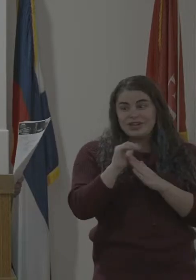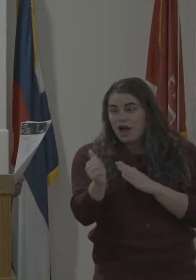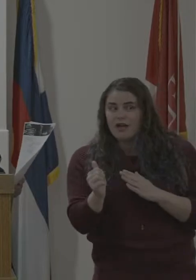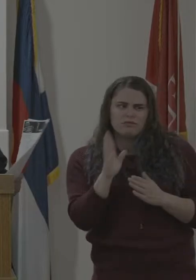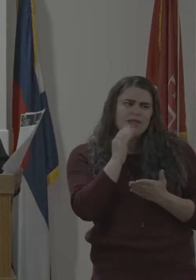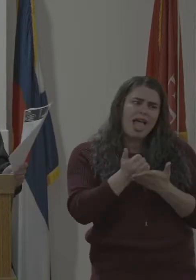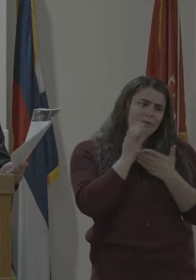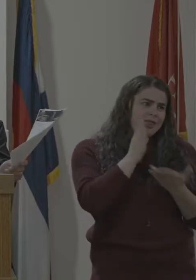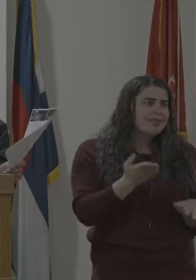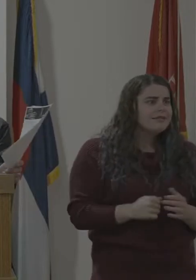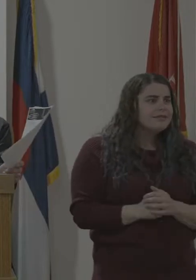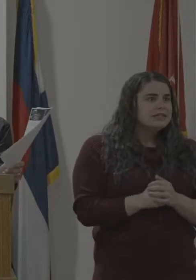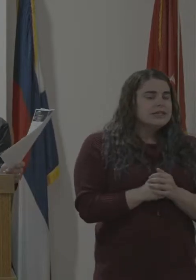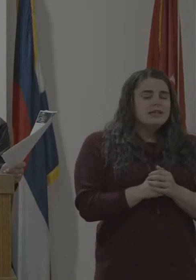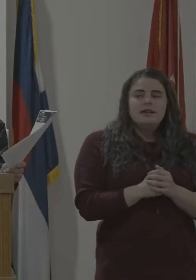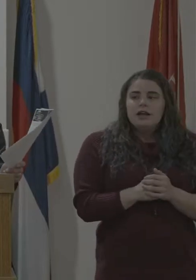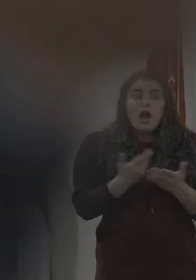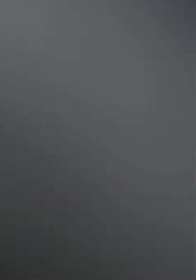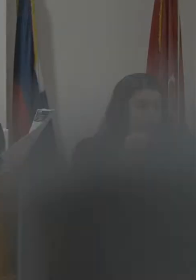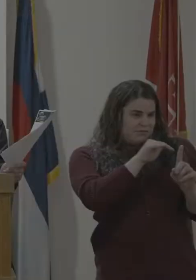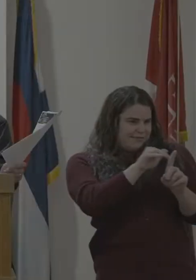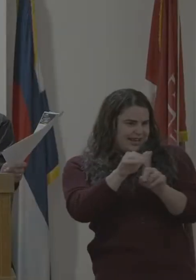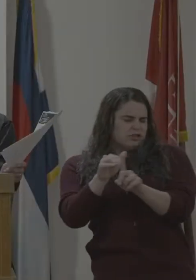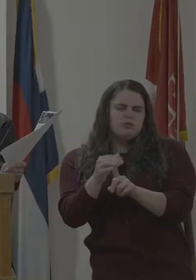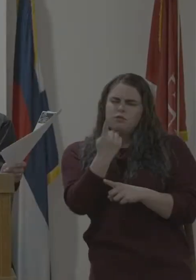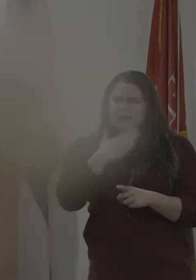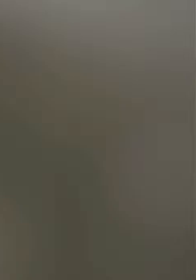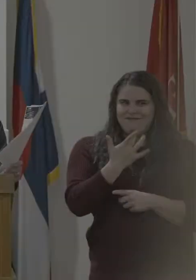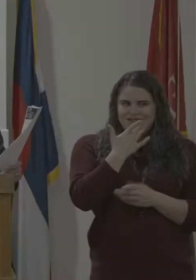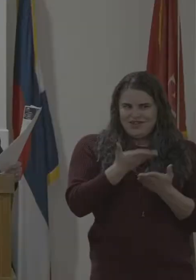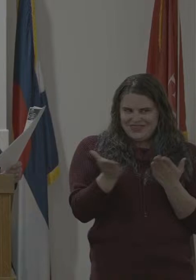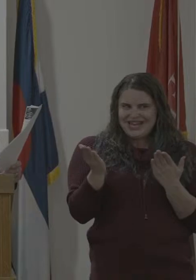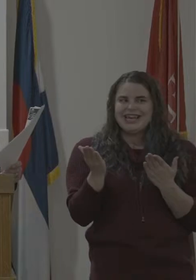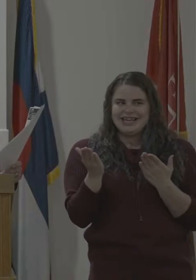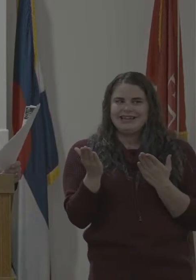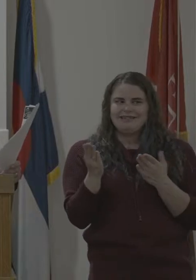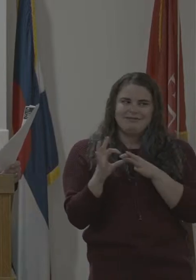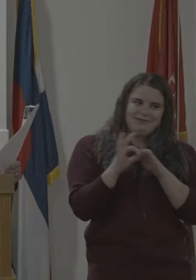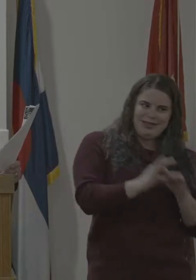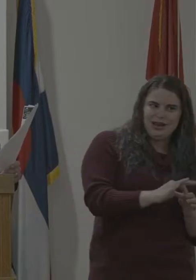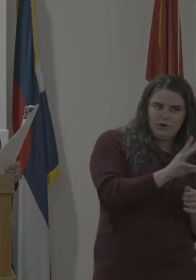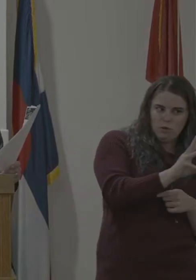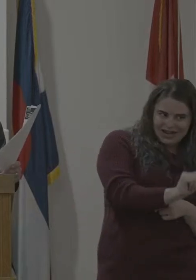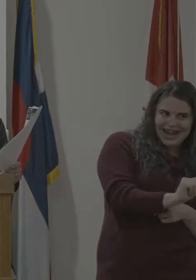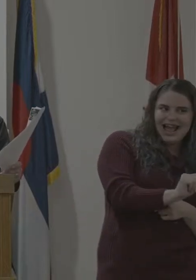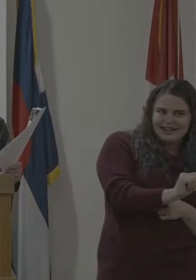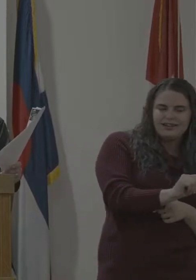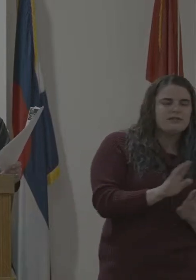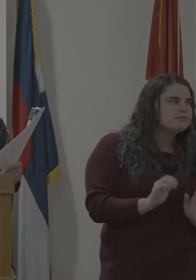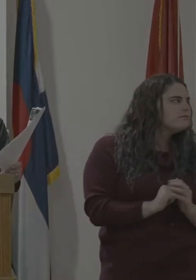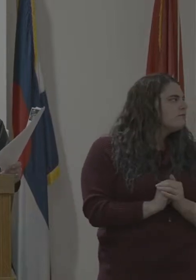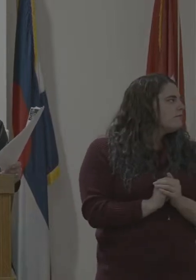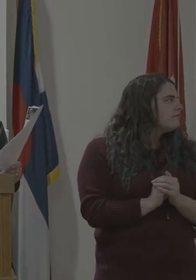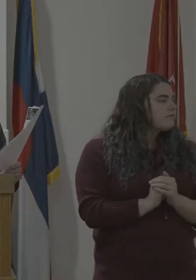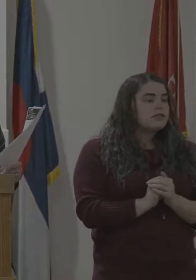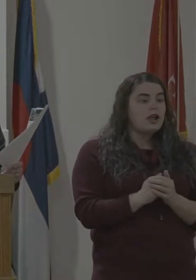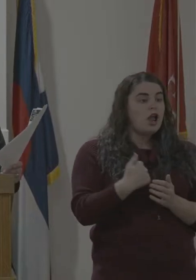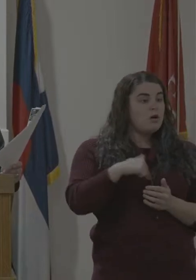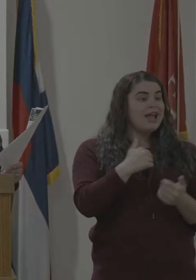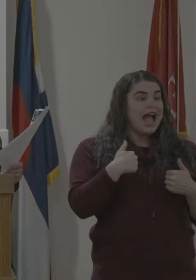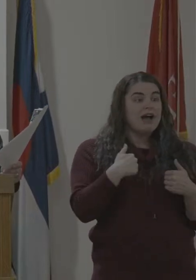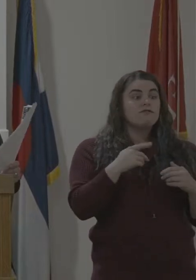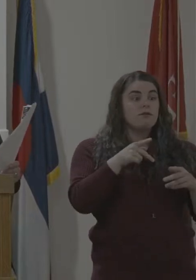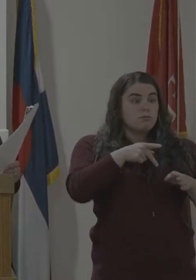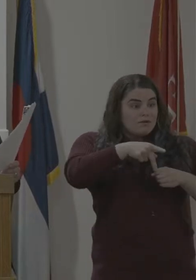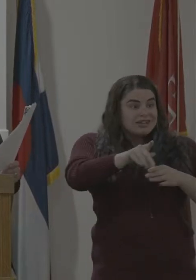I do want to remind, it's one of my favorite things in conjunction with Warren Tech here, is that we do professional